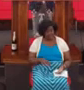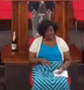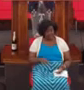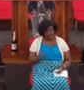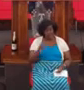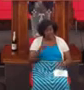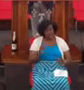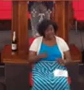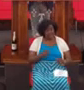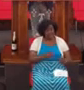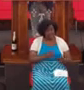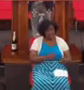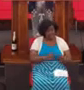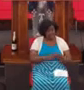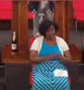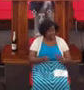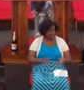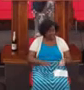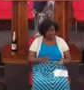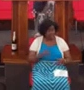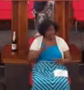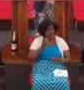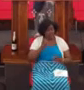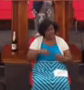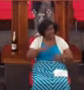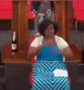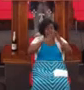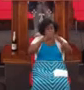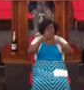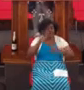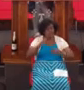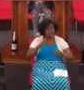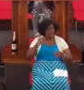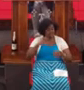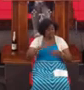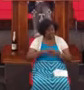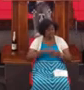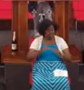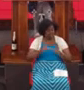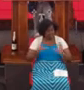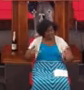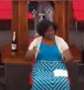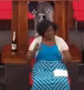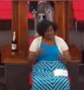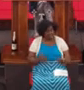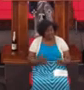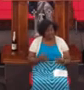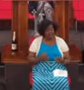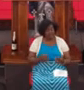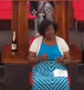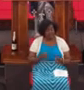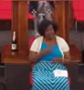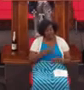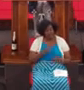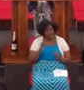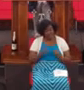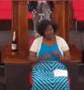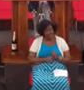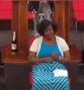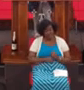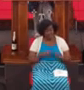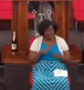is in a hurry to die. You want to go to heaven, but nobody is joining the line right now or rushing to join the line right now.